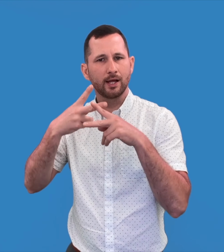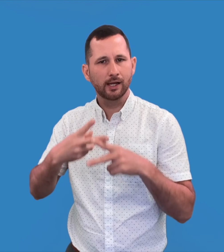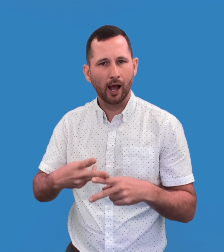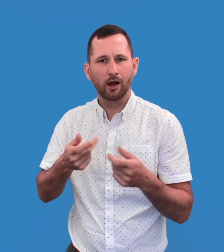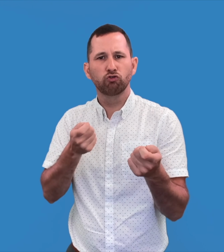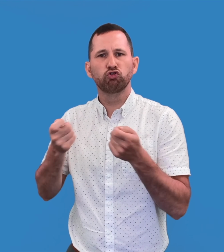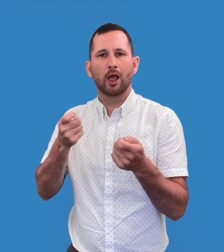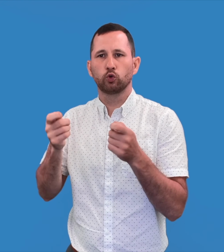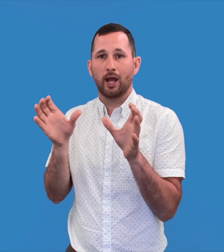MHRA.